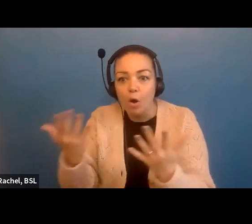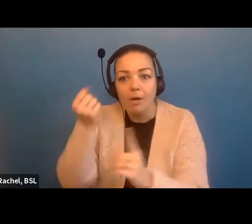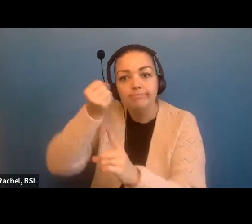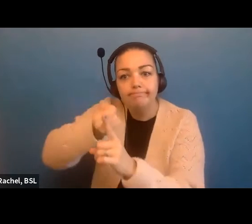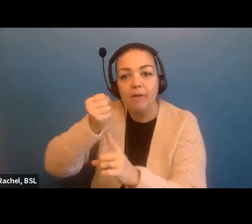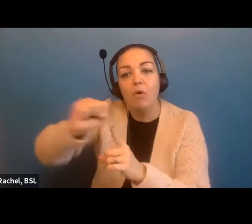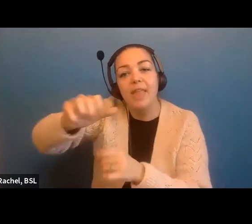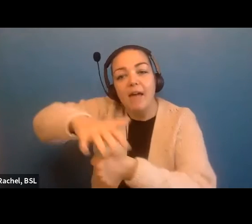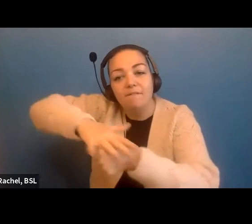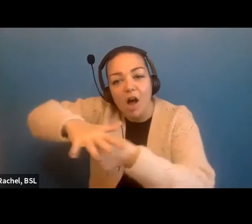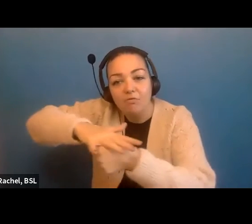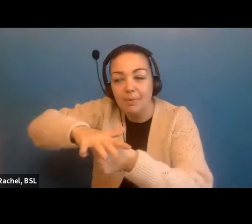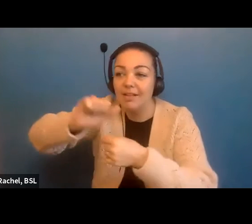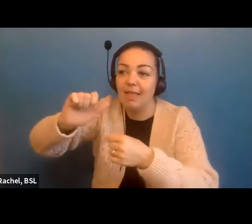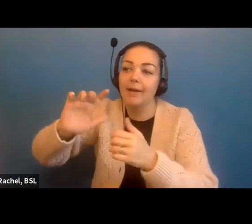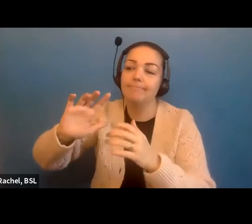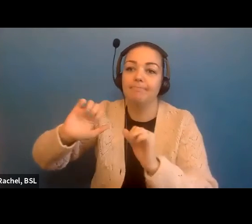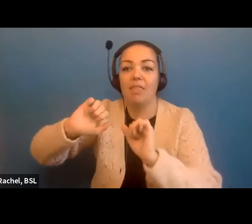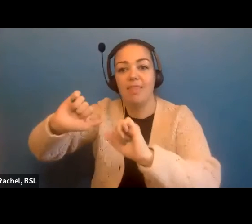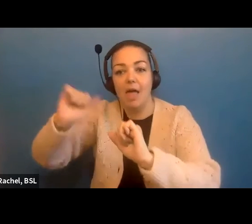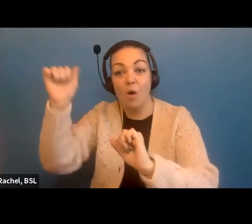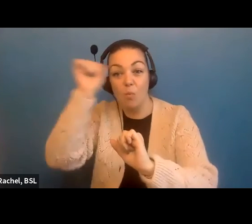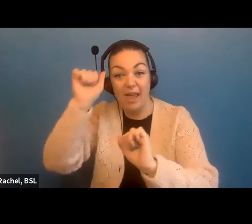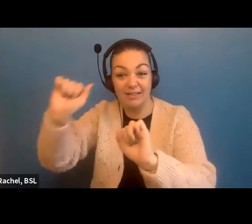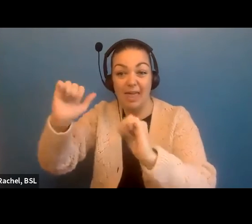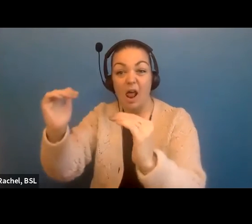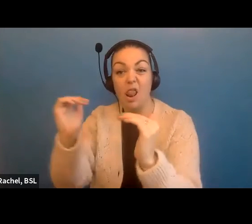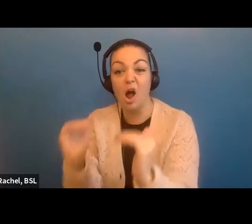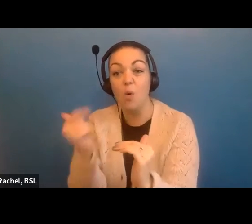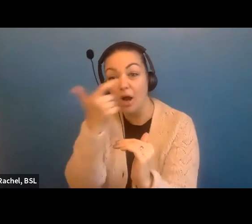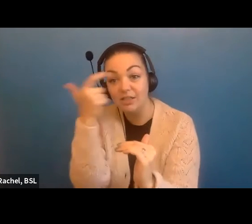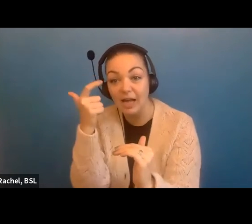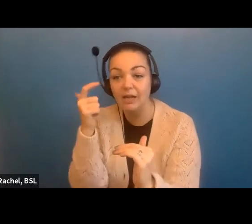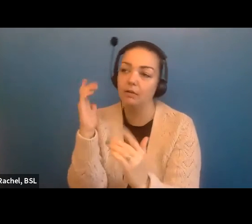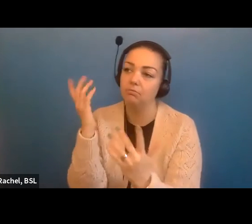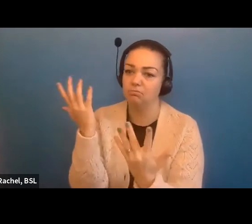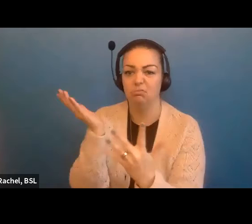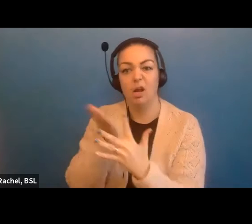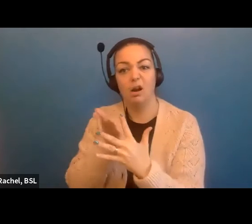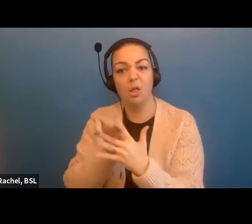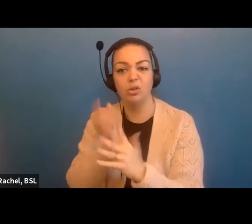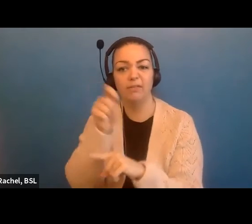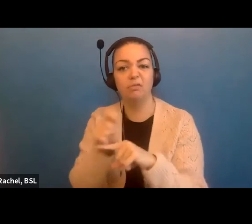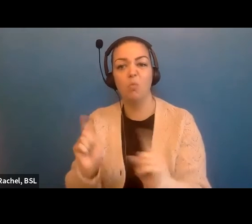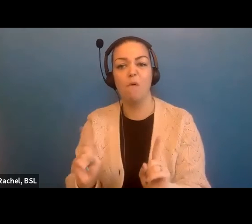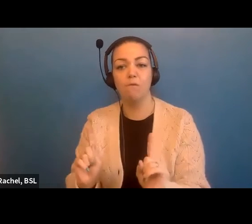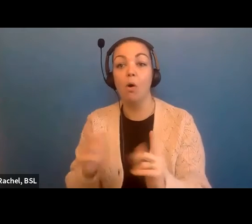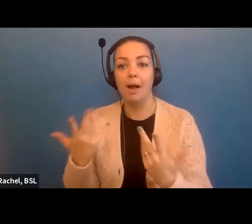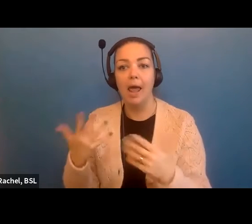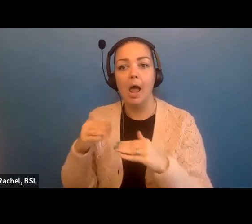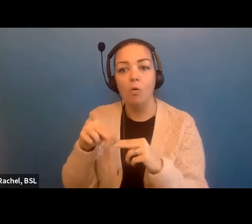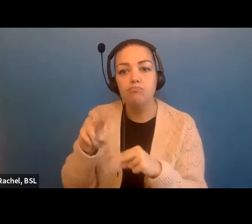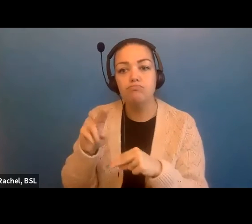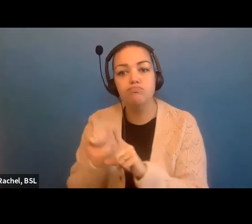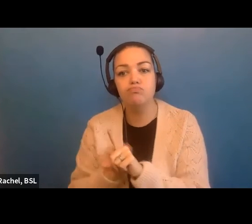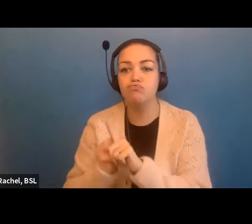a low understanding of inclusive design, but actually the awareness is increasing, and actually through programs like this and through other work happening on the ground, there's some